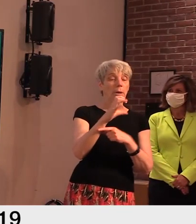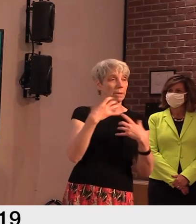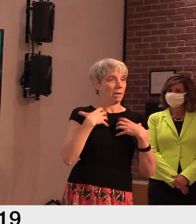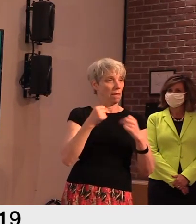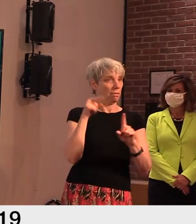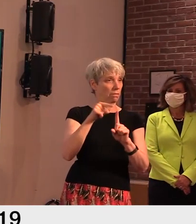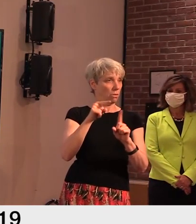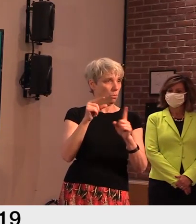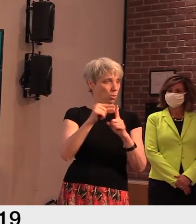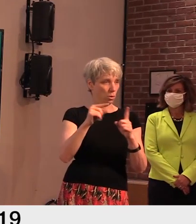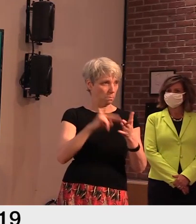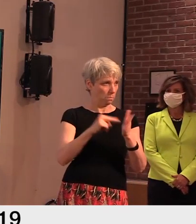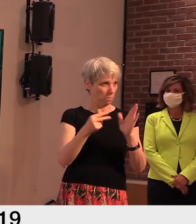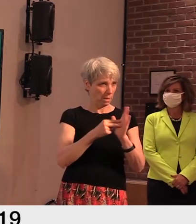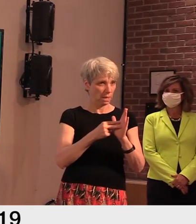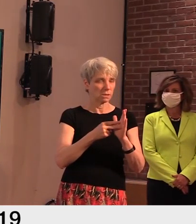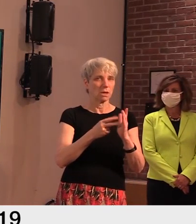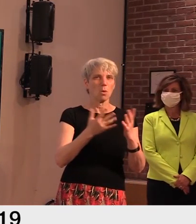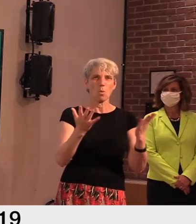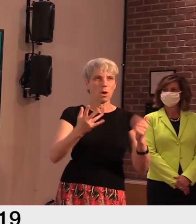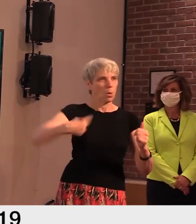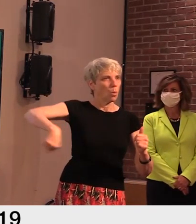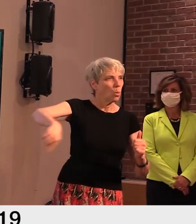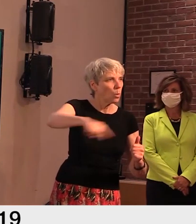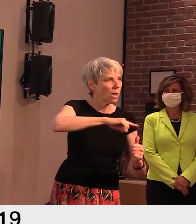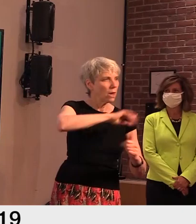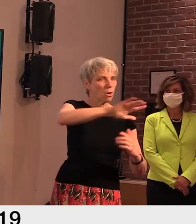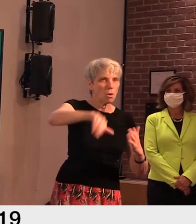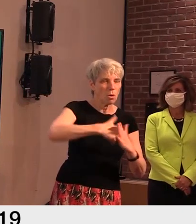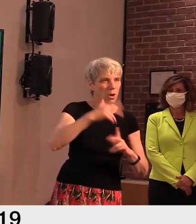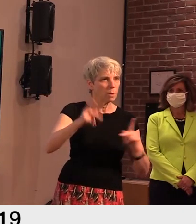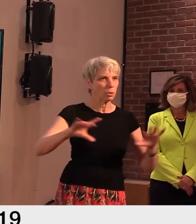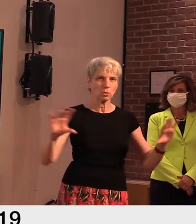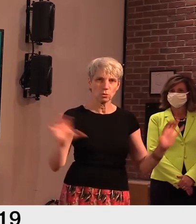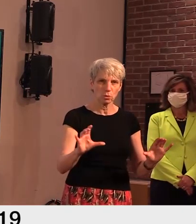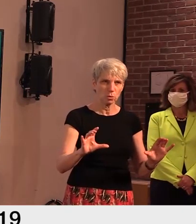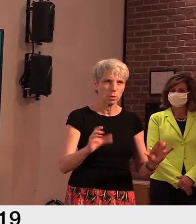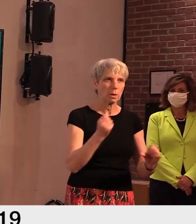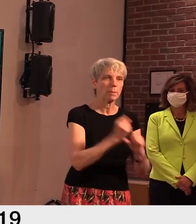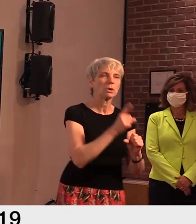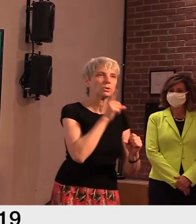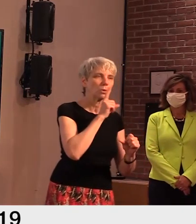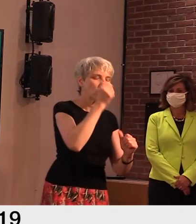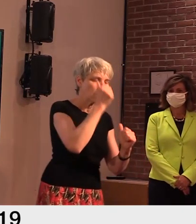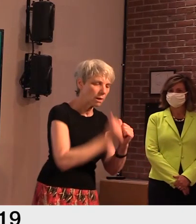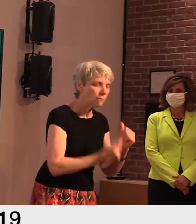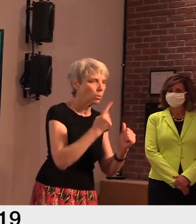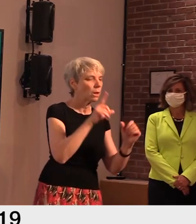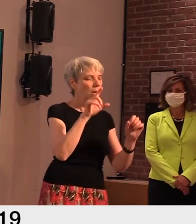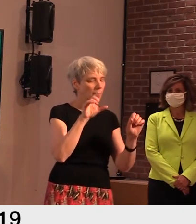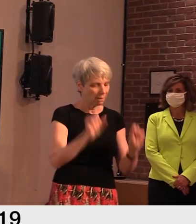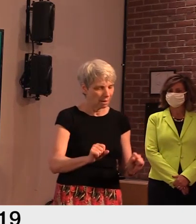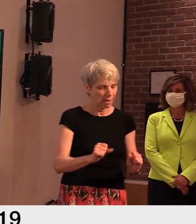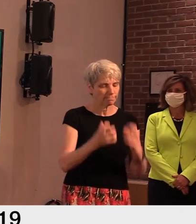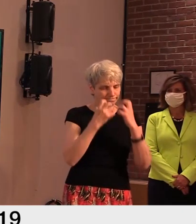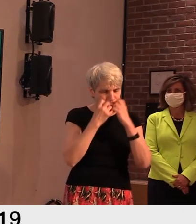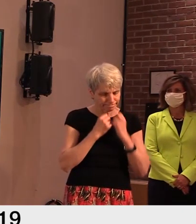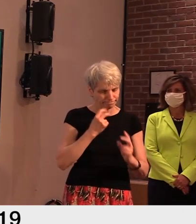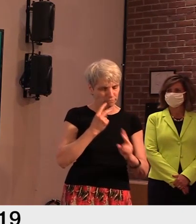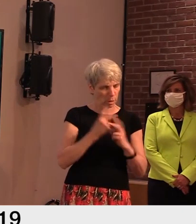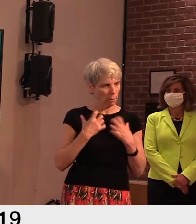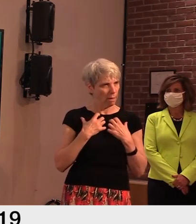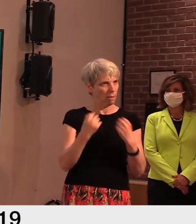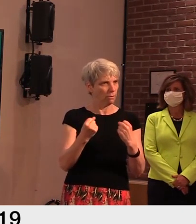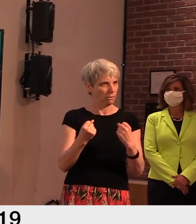without addressing racism, which we're seeing all too well is inherent in our society. Public health